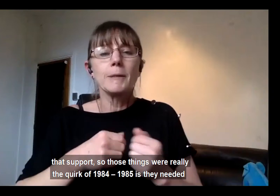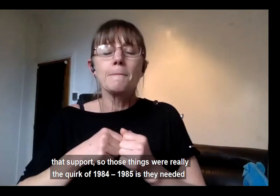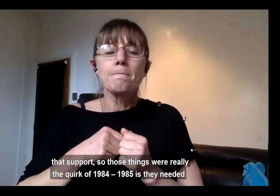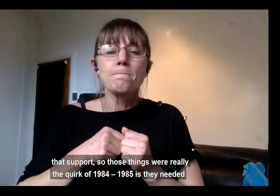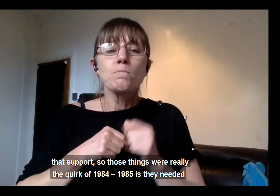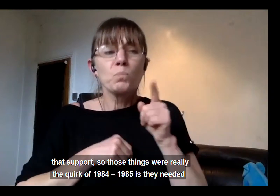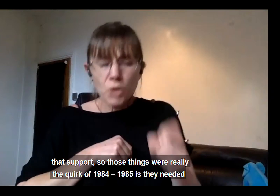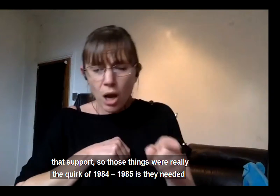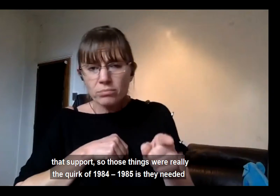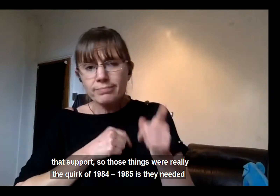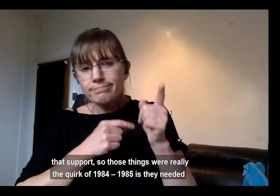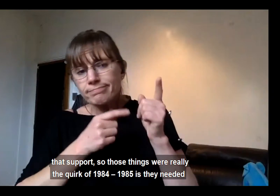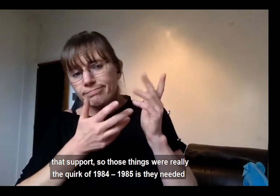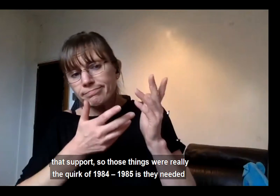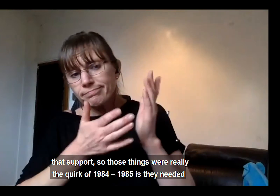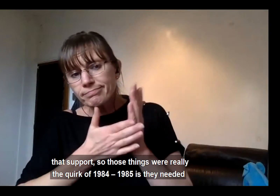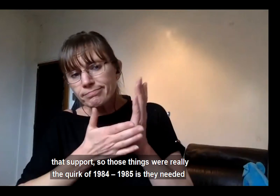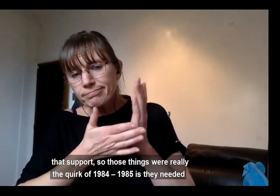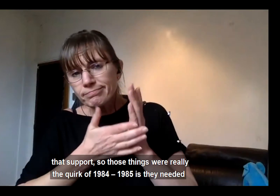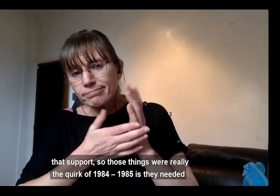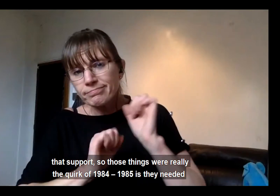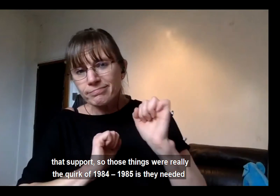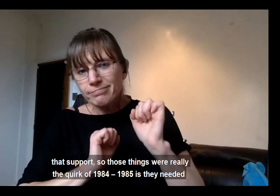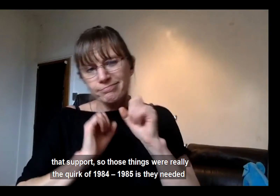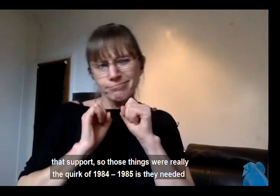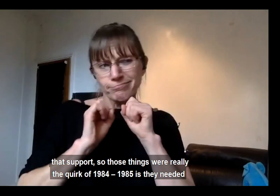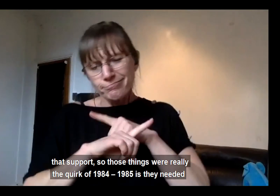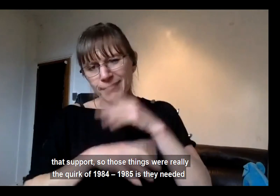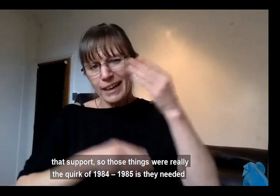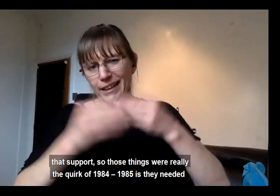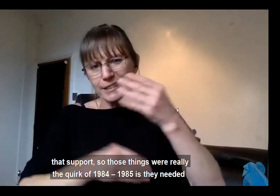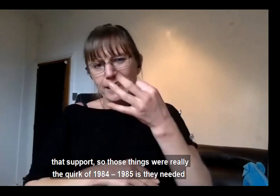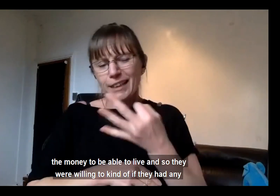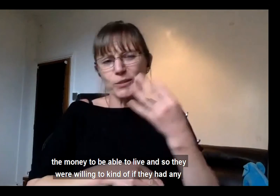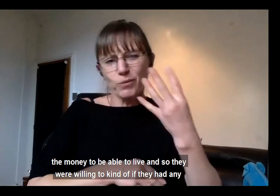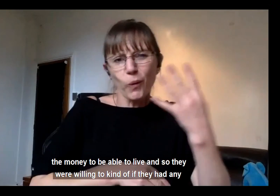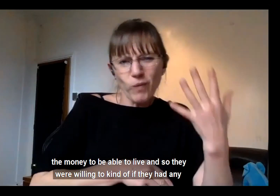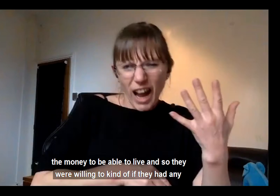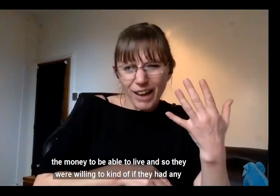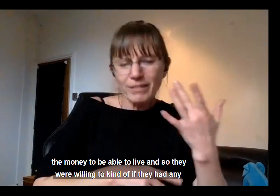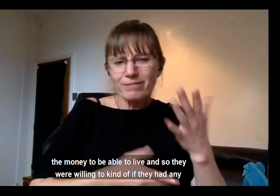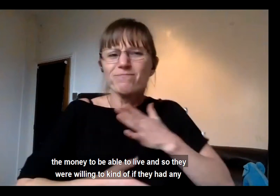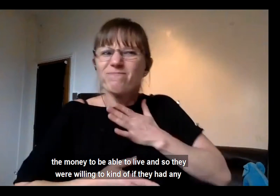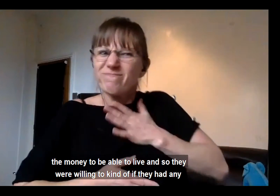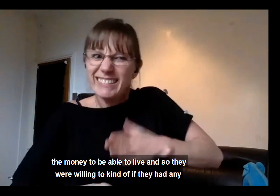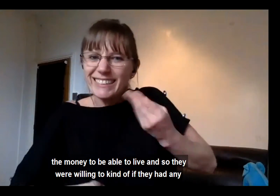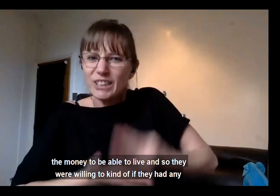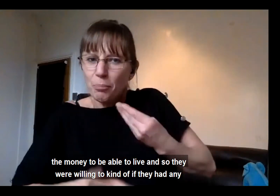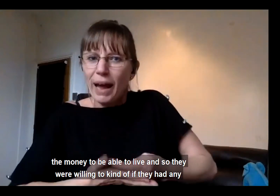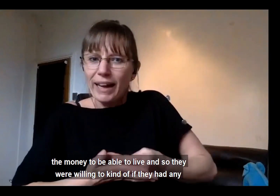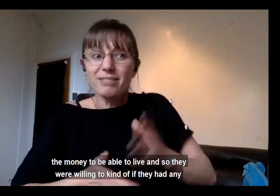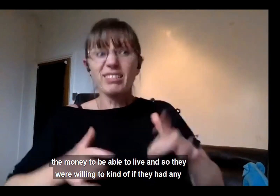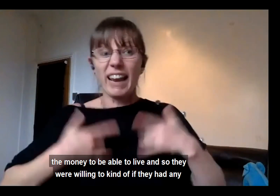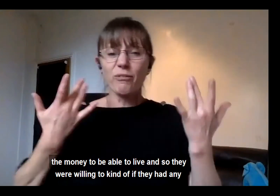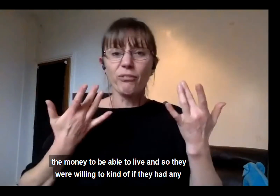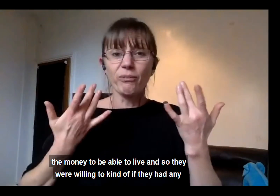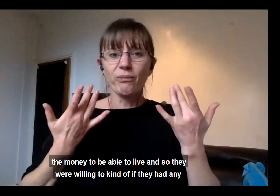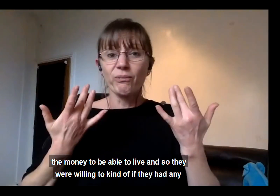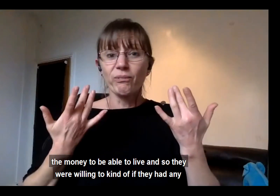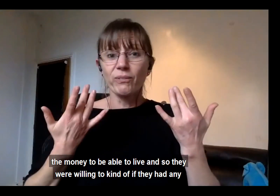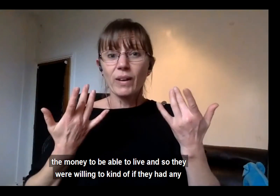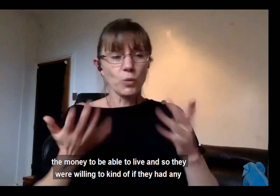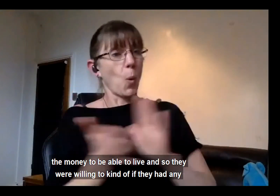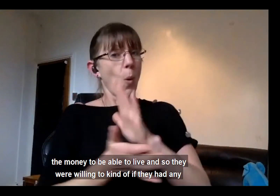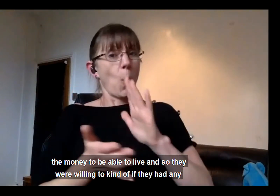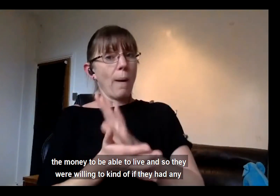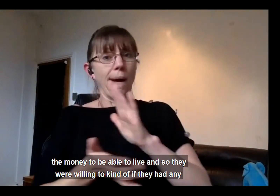those things were really the quirk of 1984-5 is they needed the money to be able to live, and so they were willing to kind